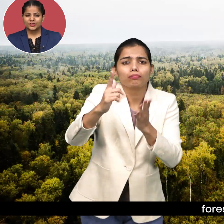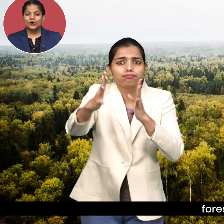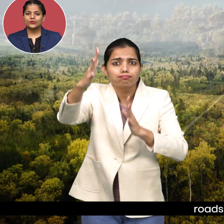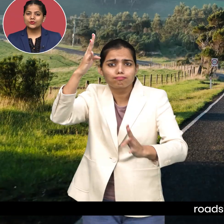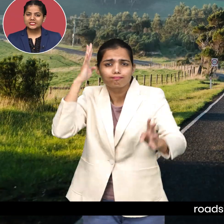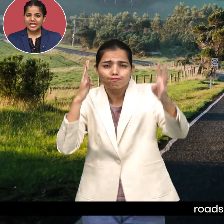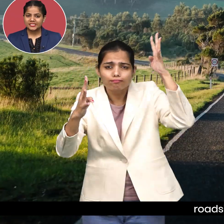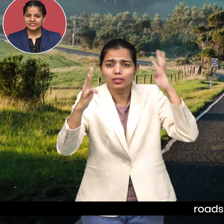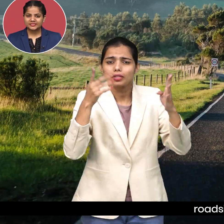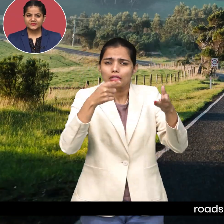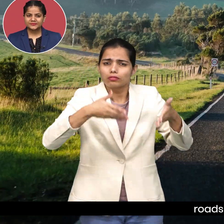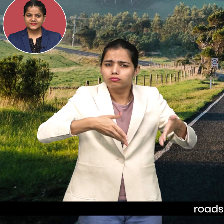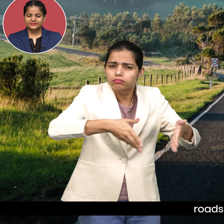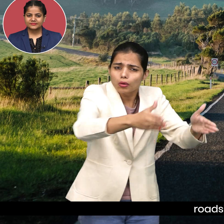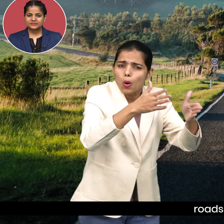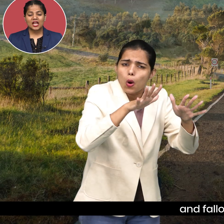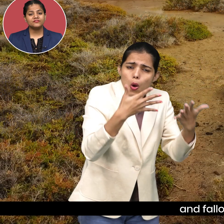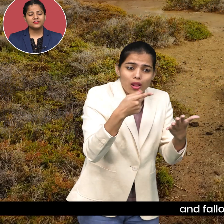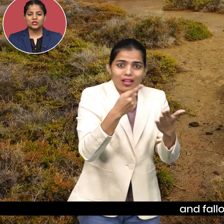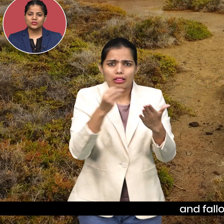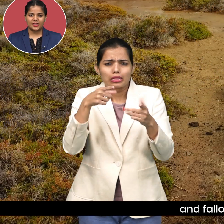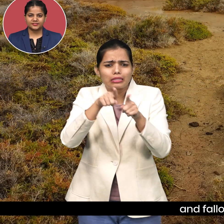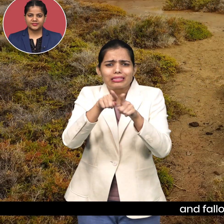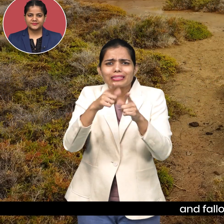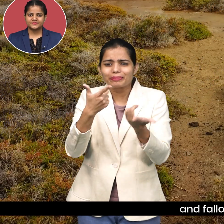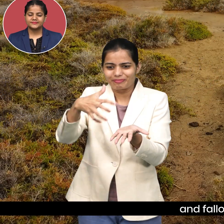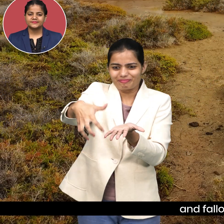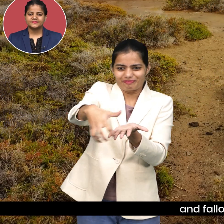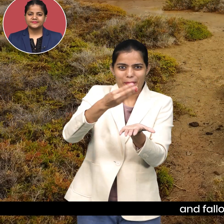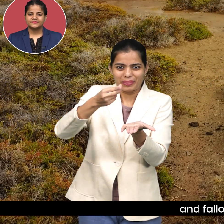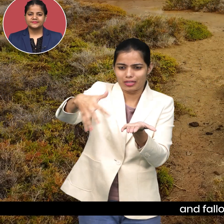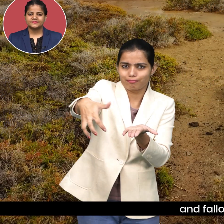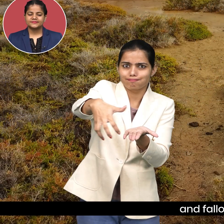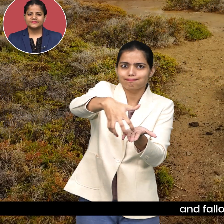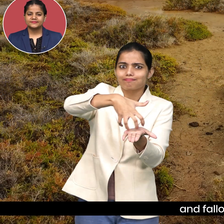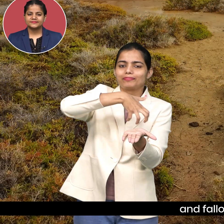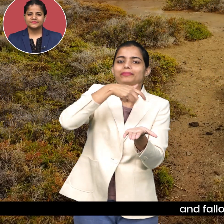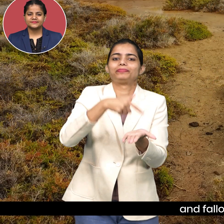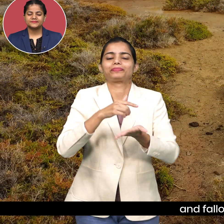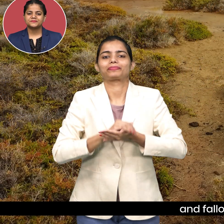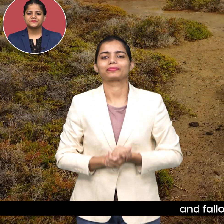forest, roadsides, and fallow land.